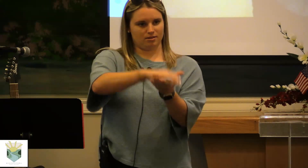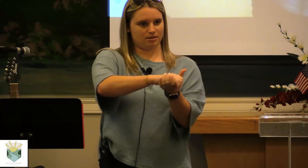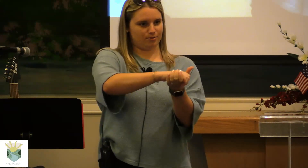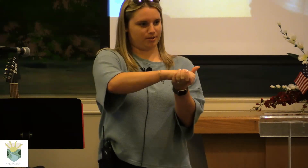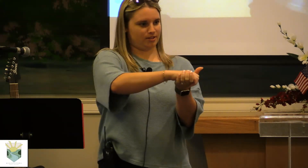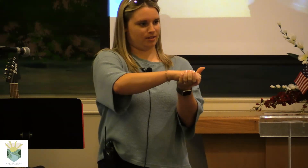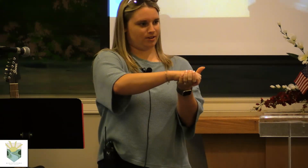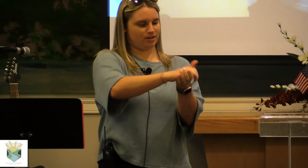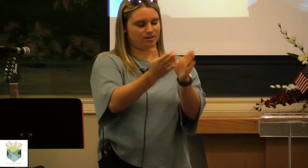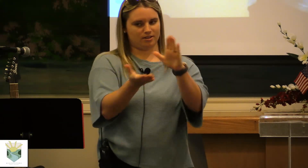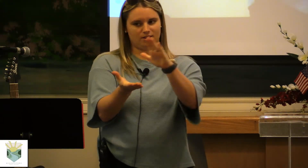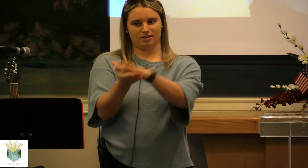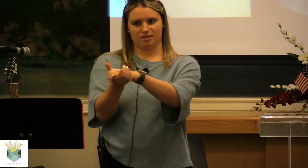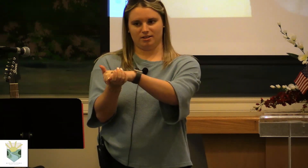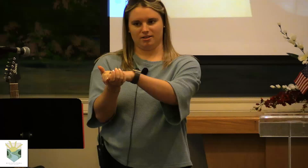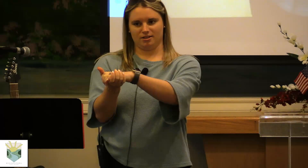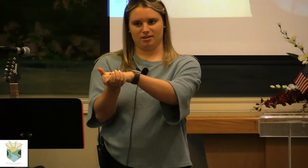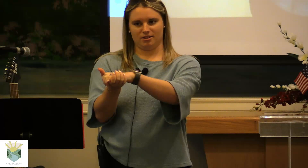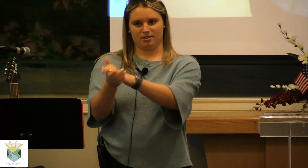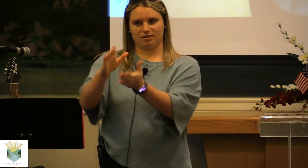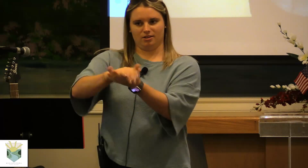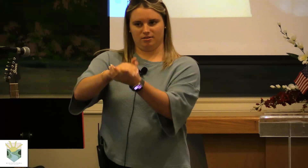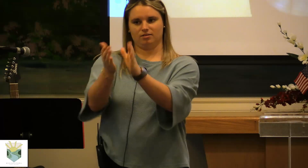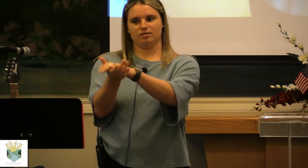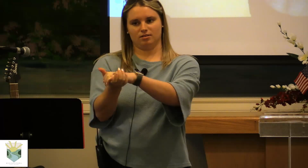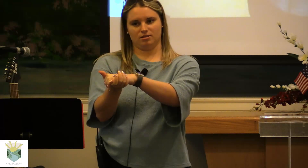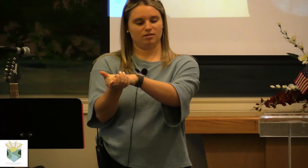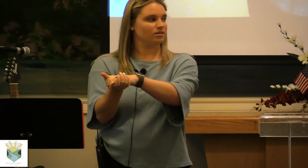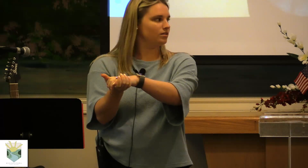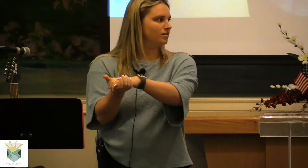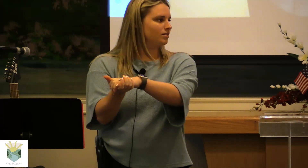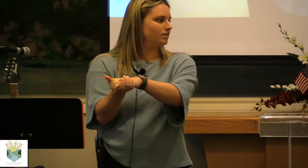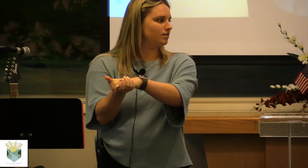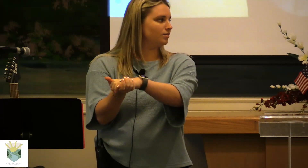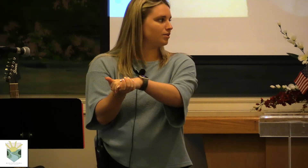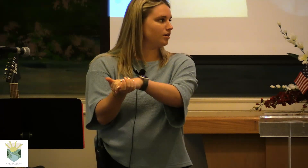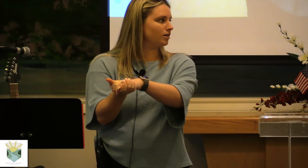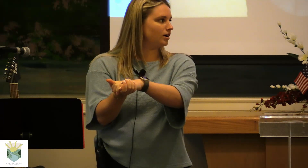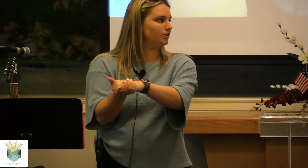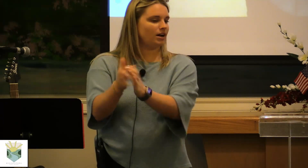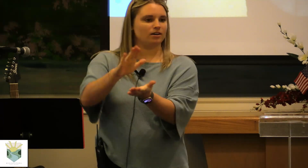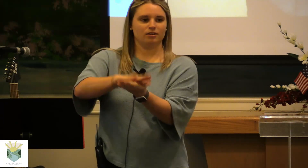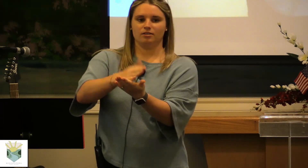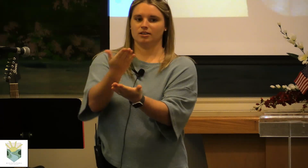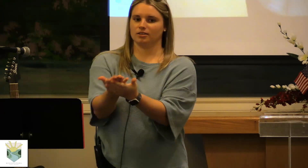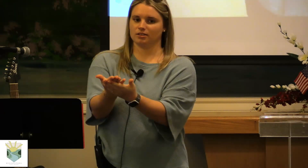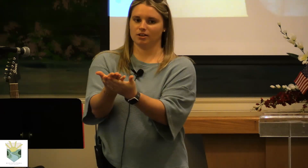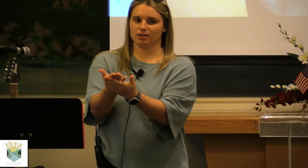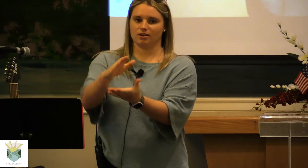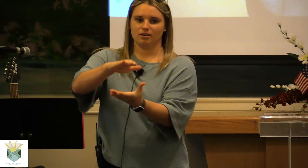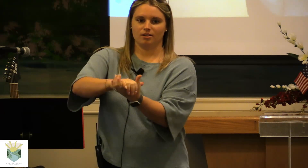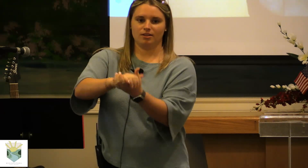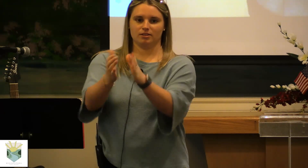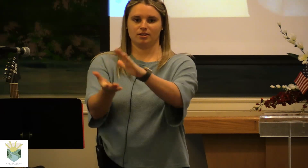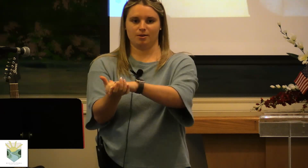everybody see that okay? So you with cook. Oh yeah, this is cook, this is hamburger.